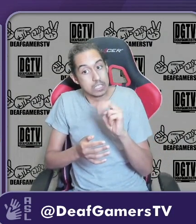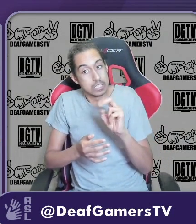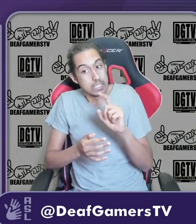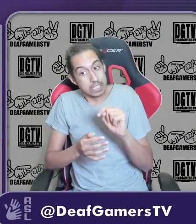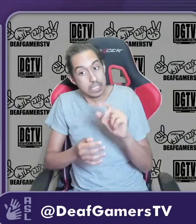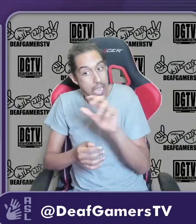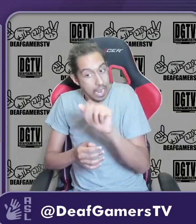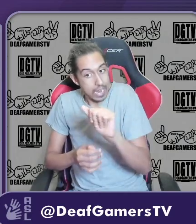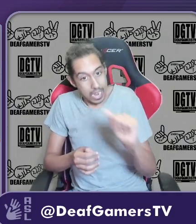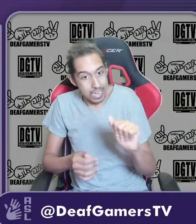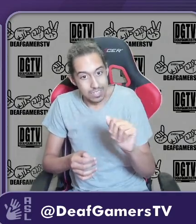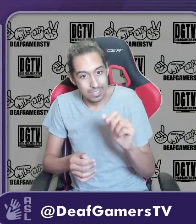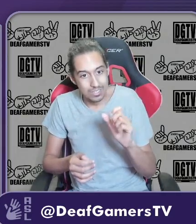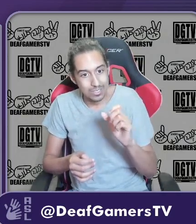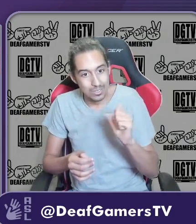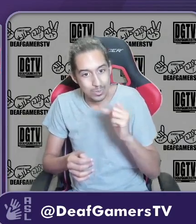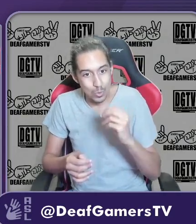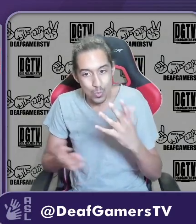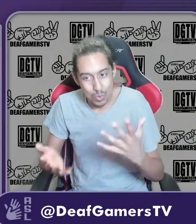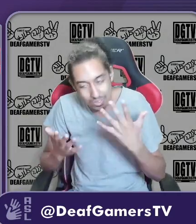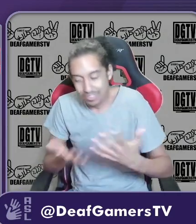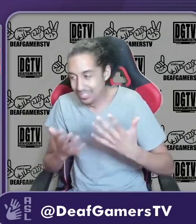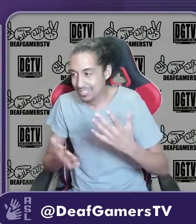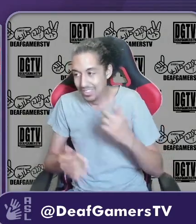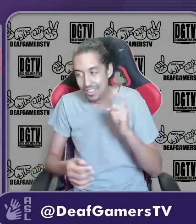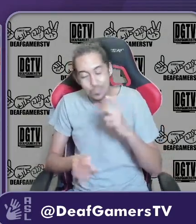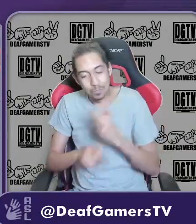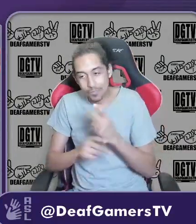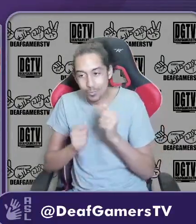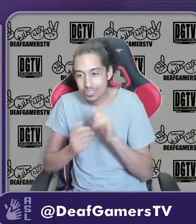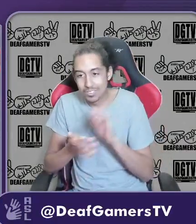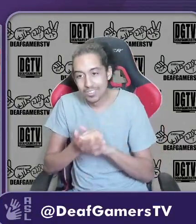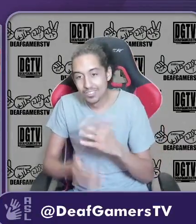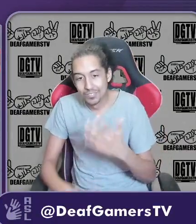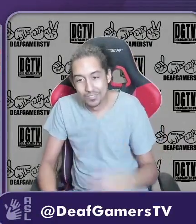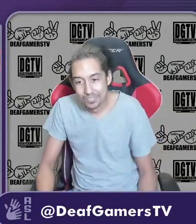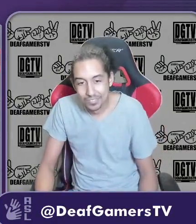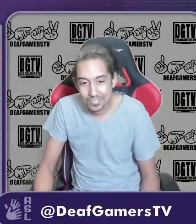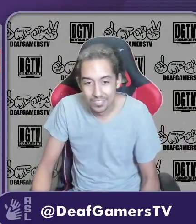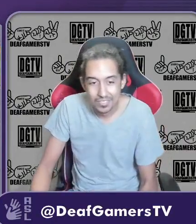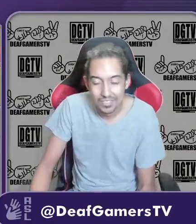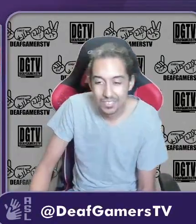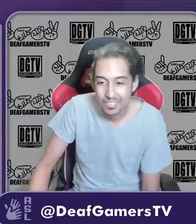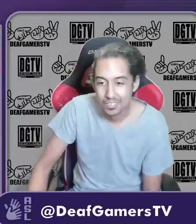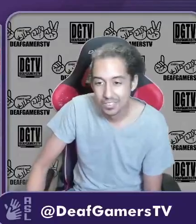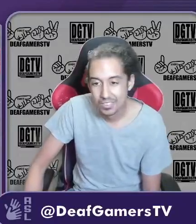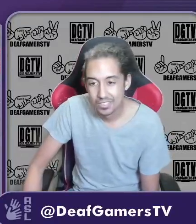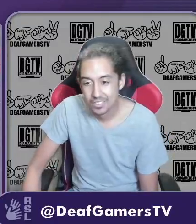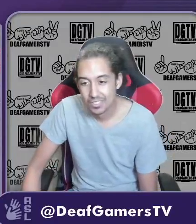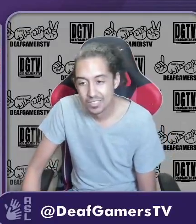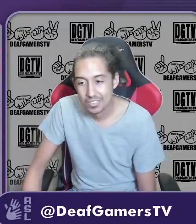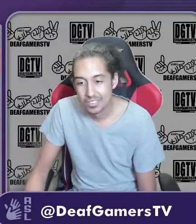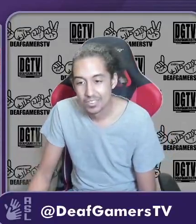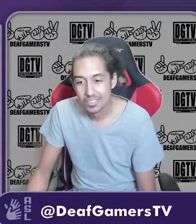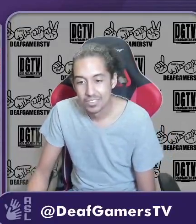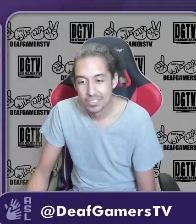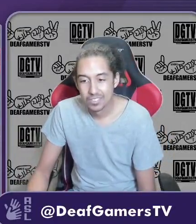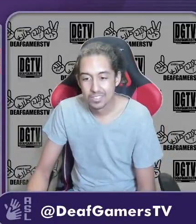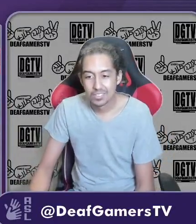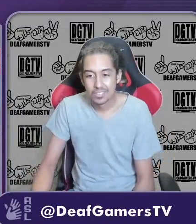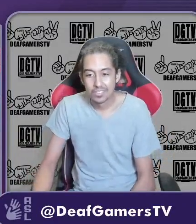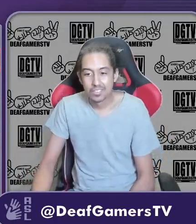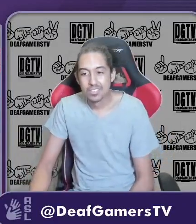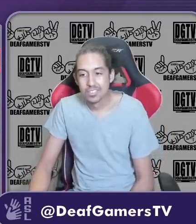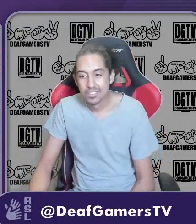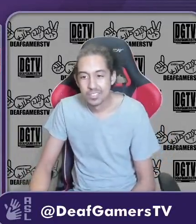a touch and mylin Had every single answer stood just outside the range of anything hitman wanted to do Messed up any of the any of the